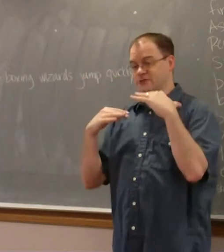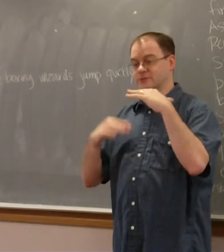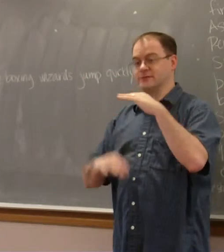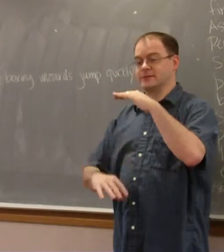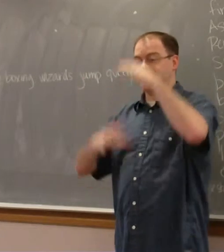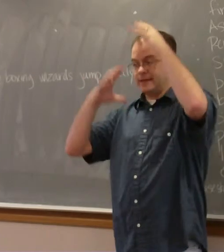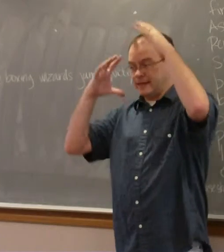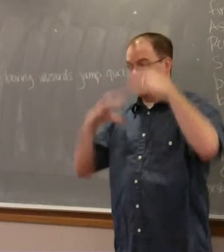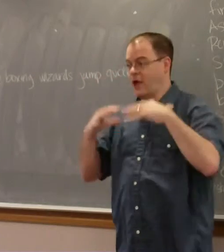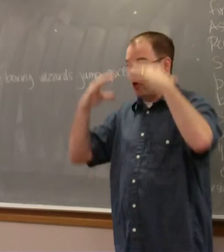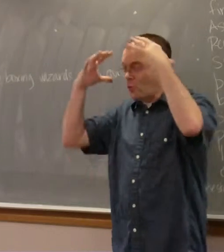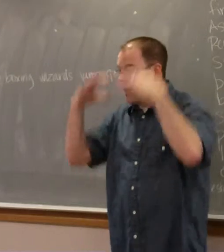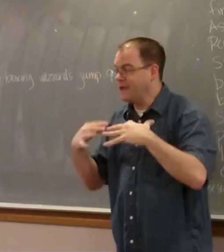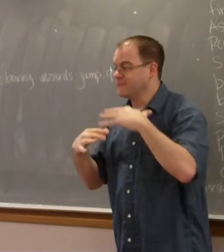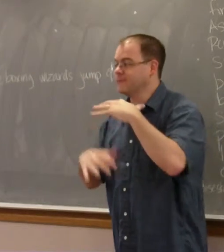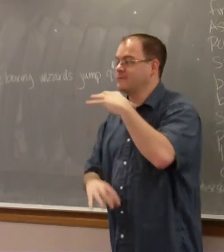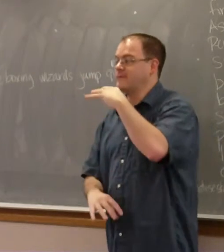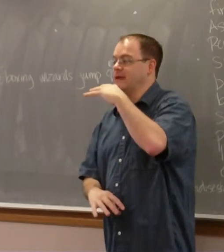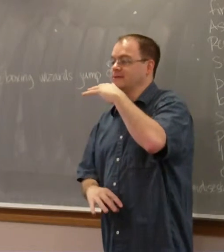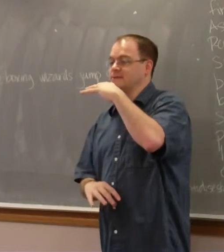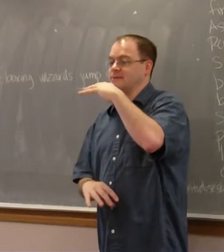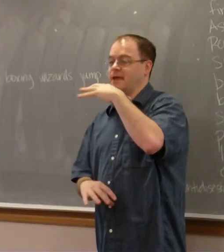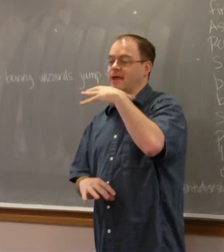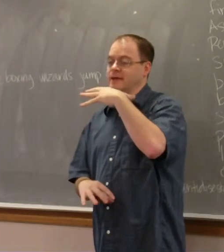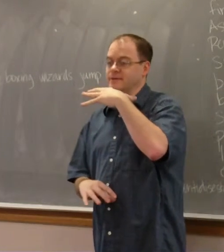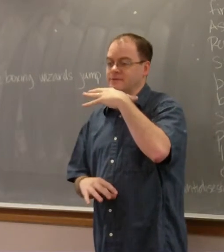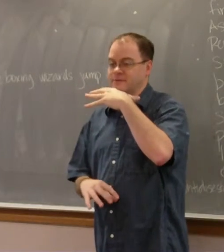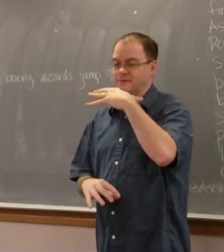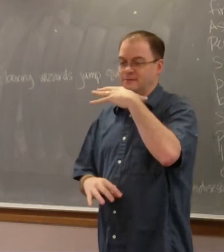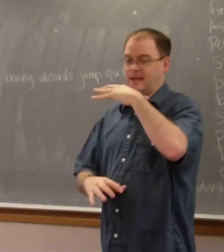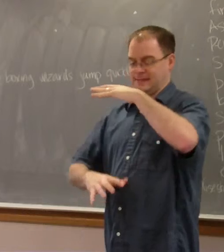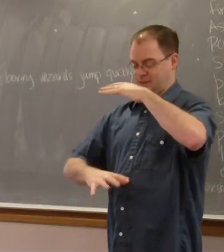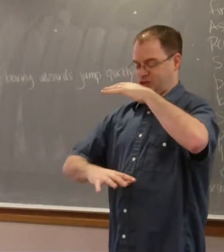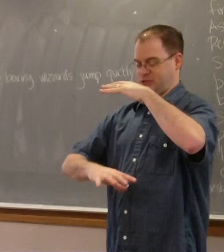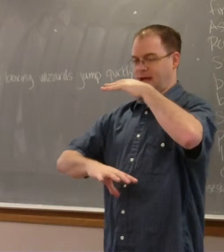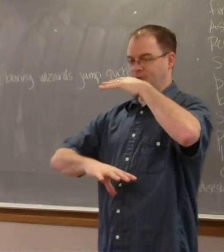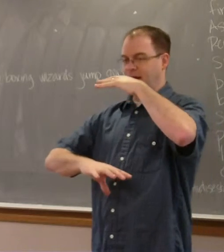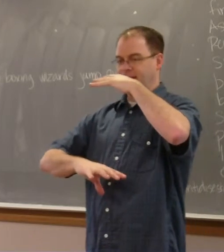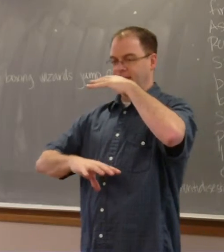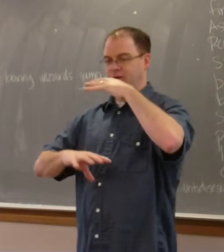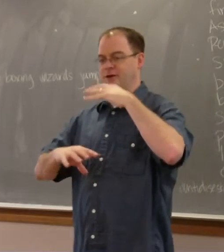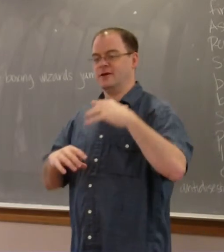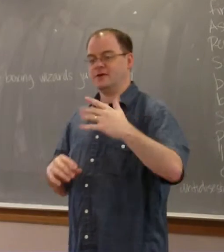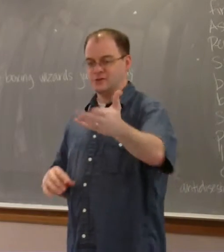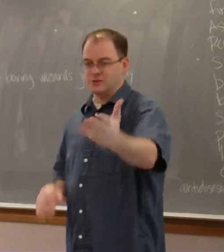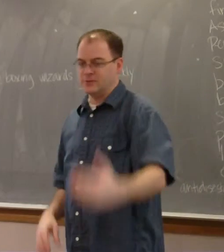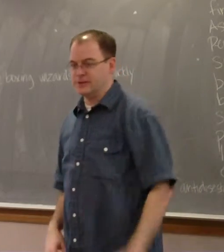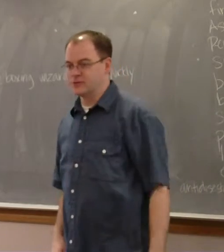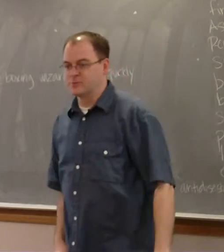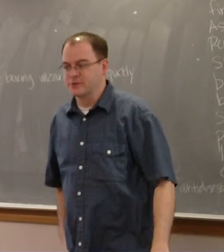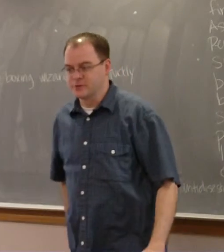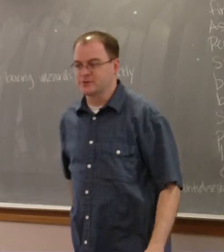natural to get away from the face and just sign right here. So when interpreters